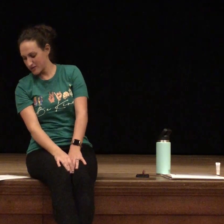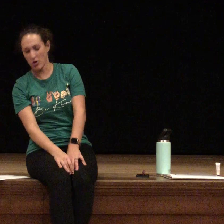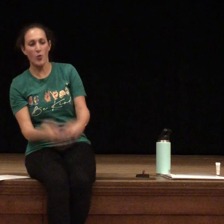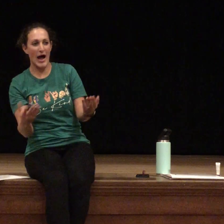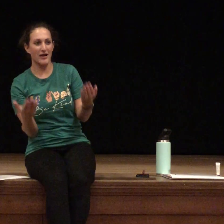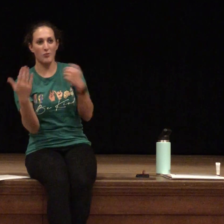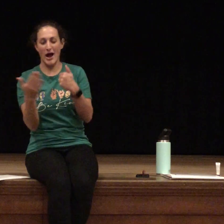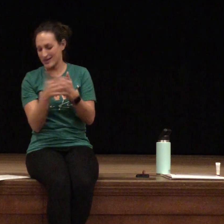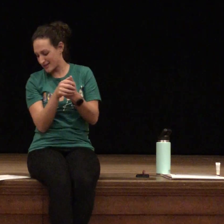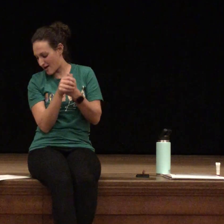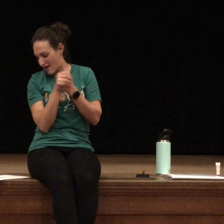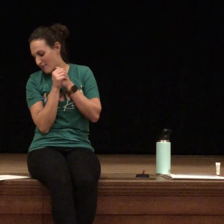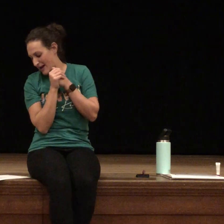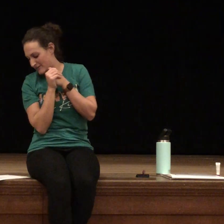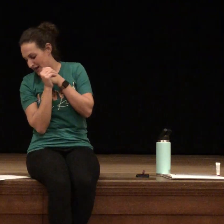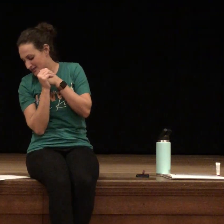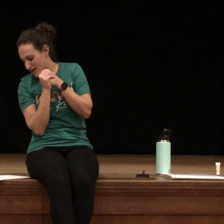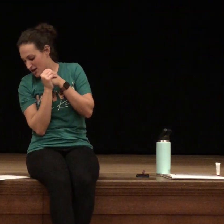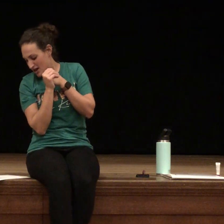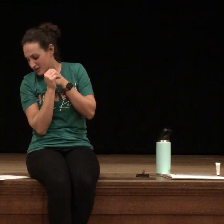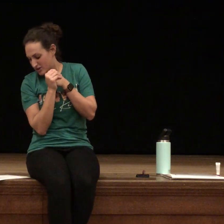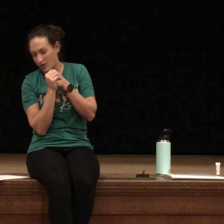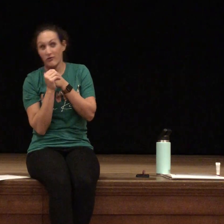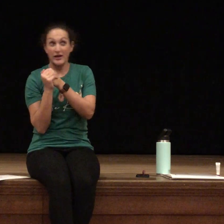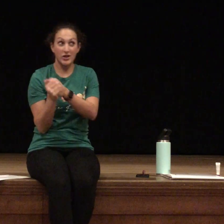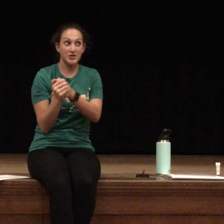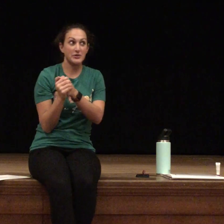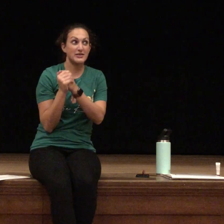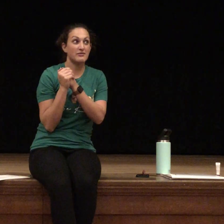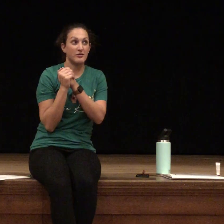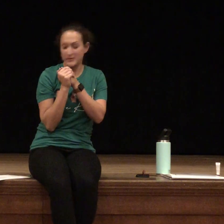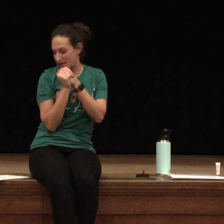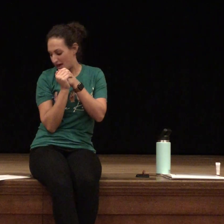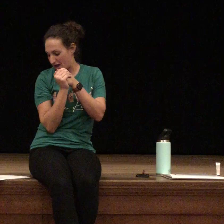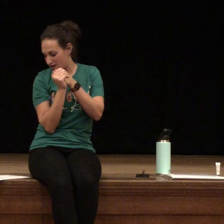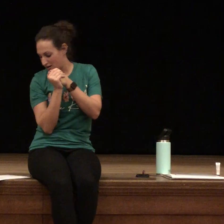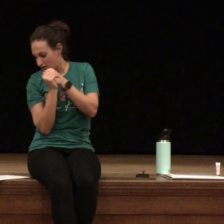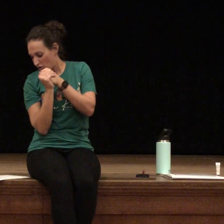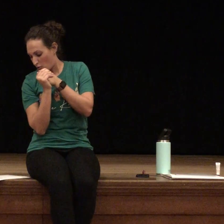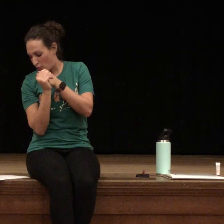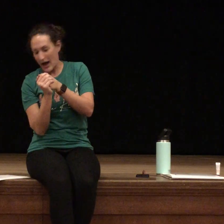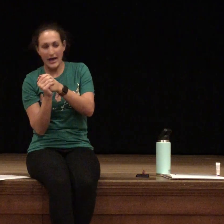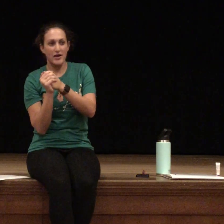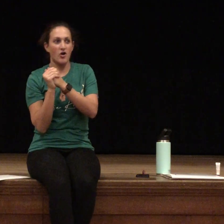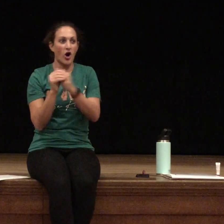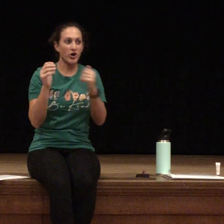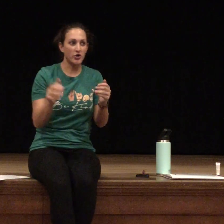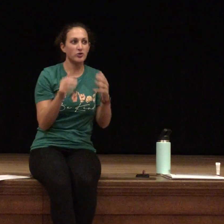So why? Why is I have next? And so in English it would say, why are you